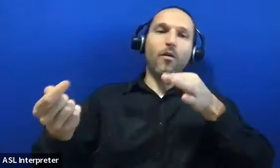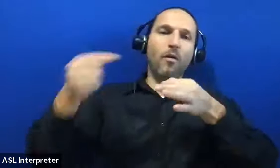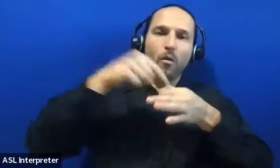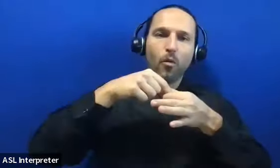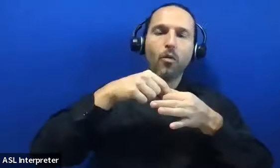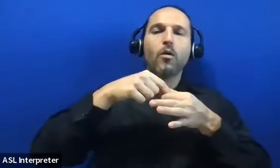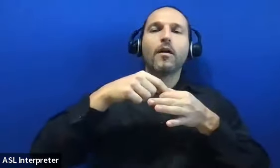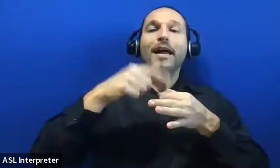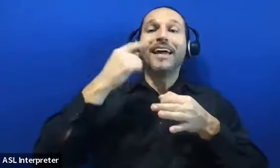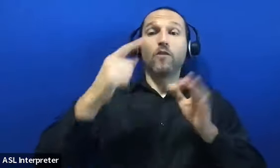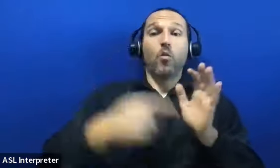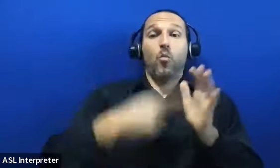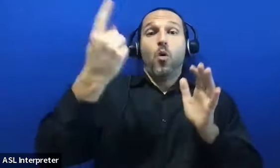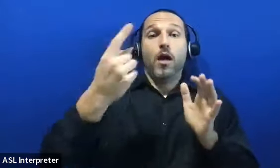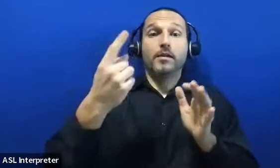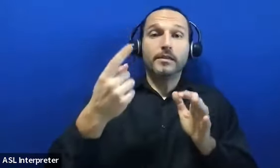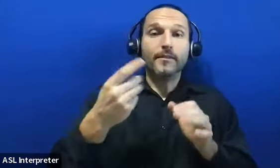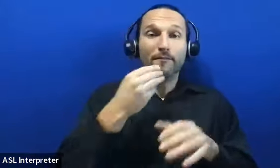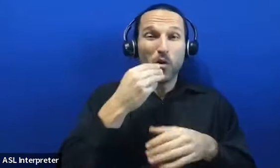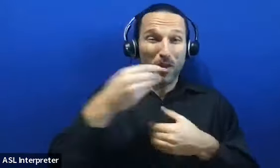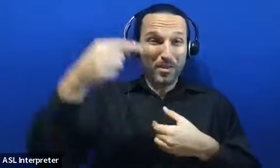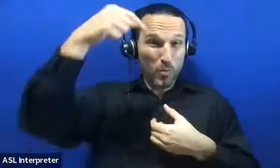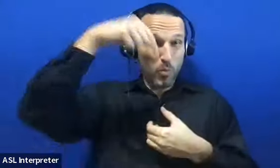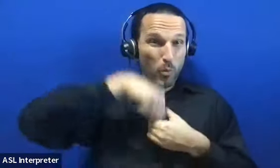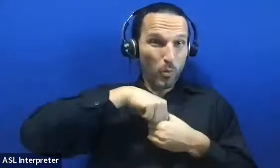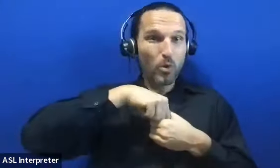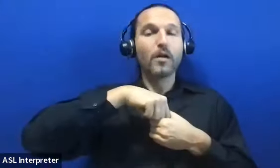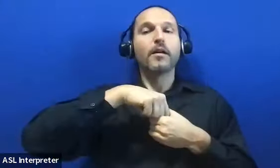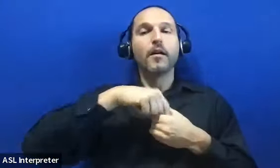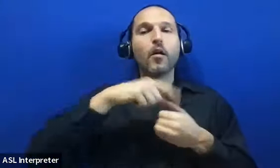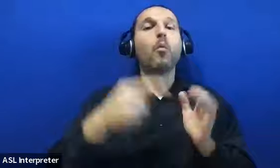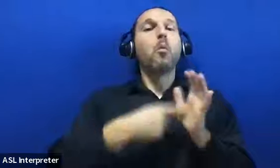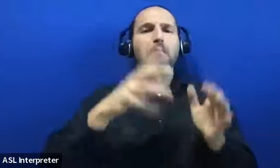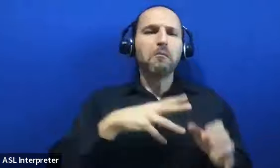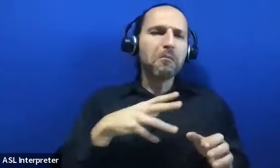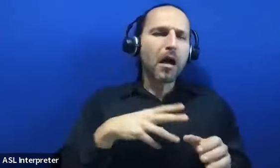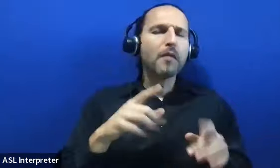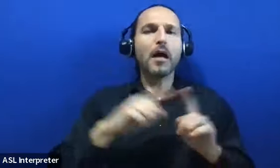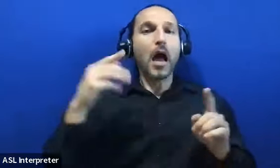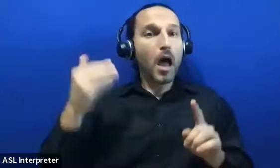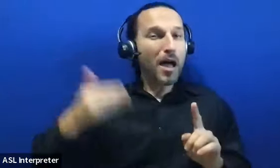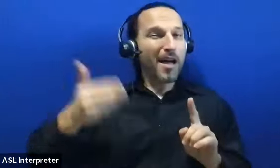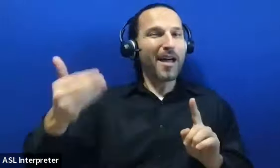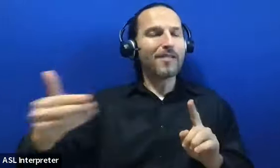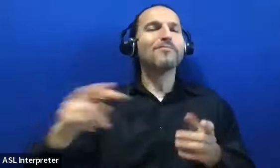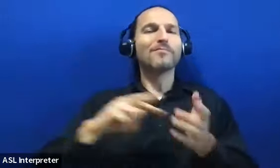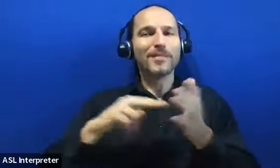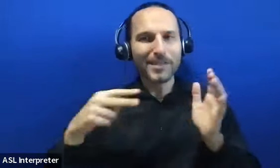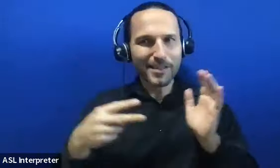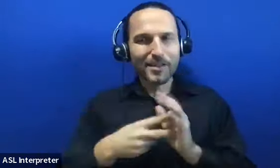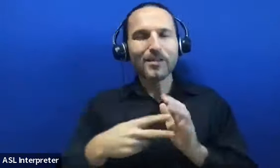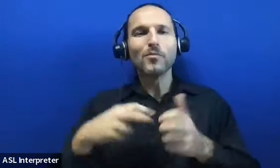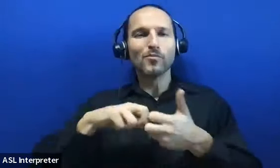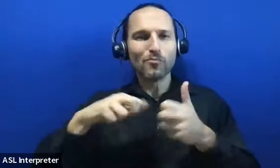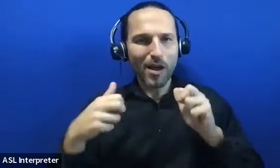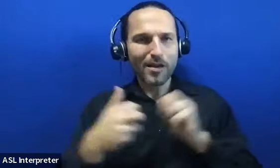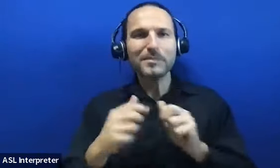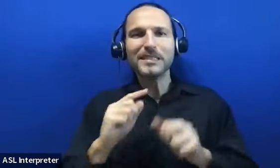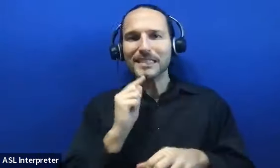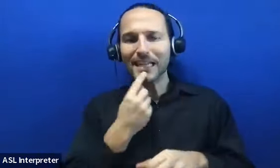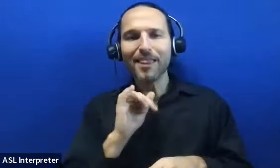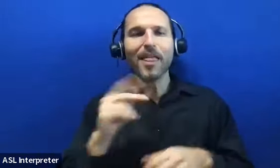big deal. But if it happens a lot over time, that is when we can get a risk of illness